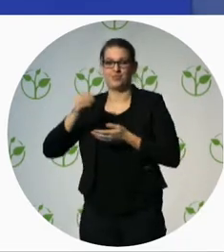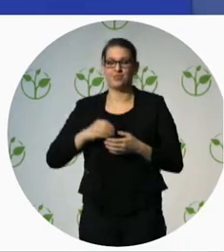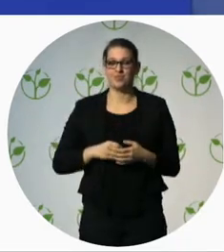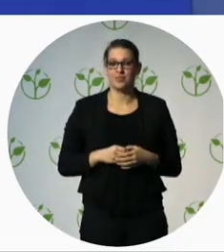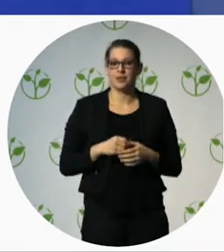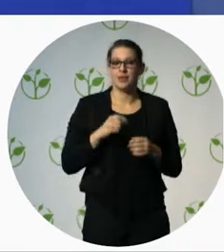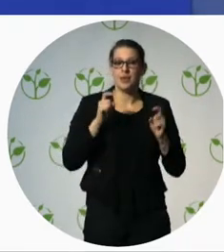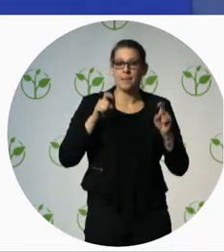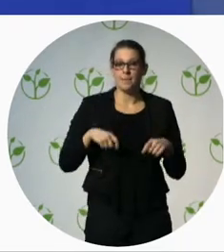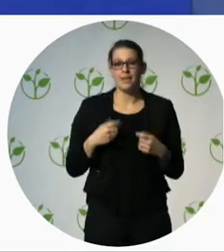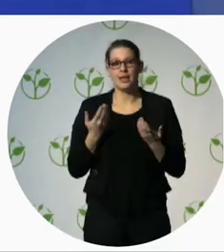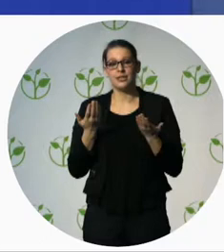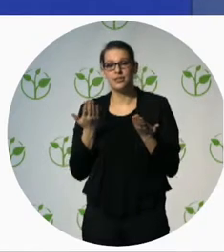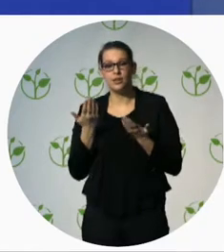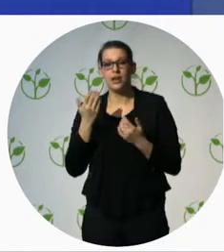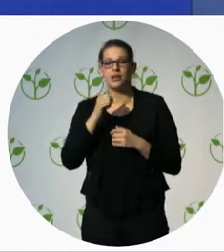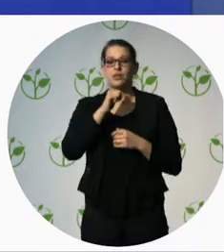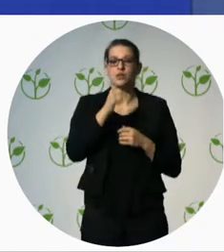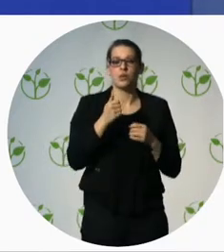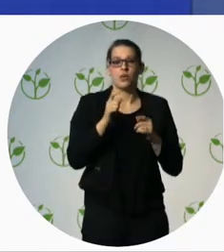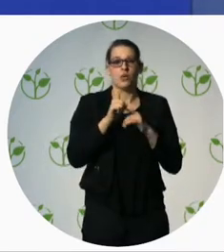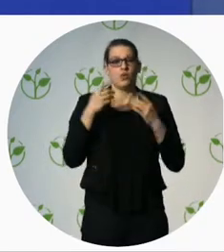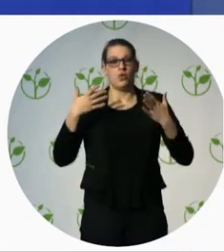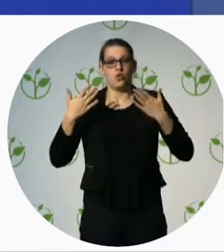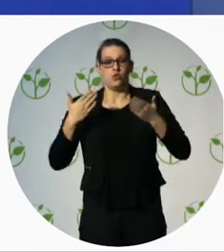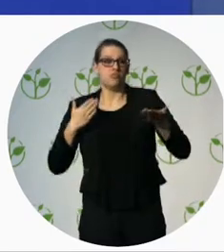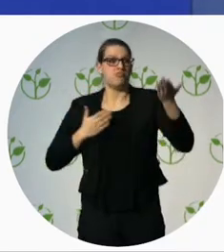small projects, research projects on ICT